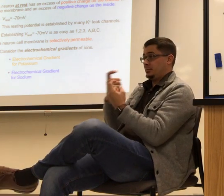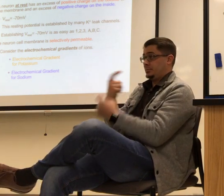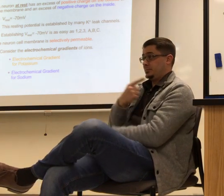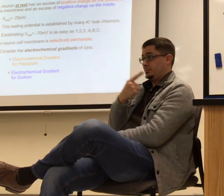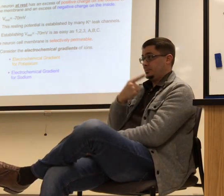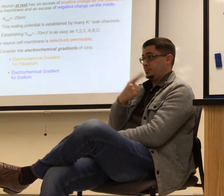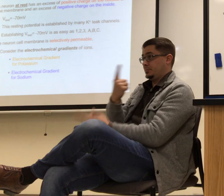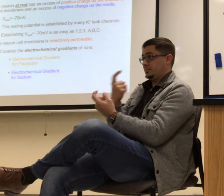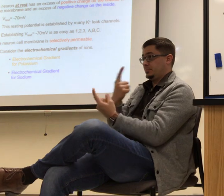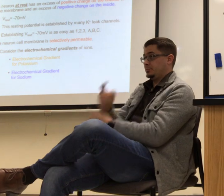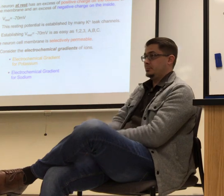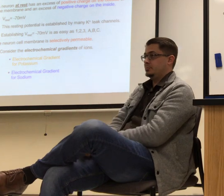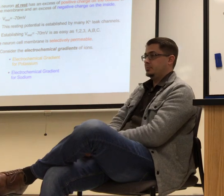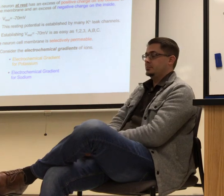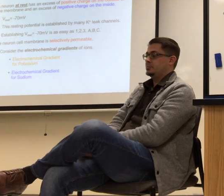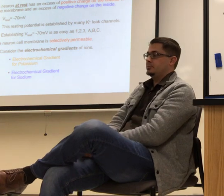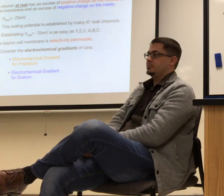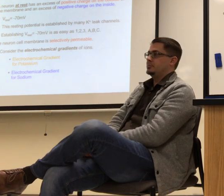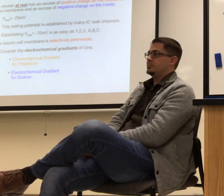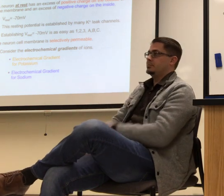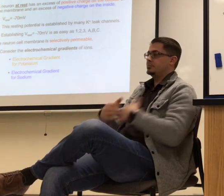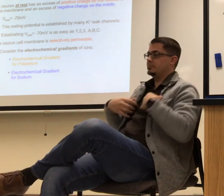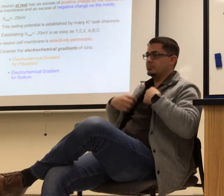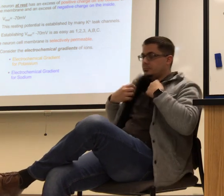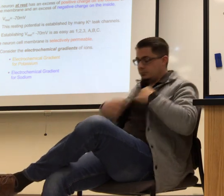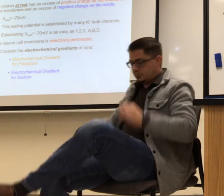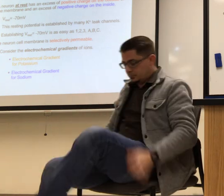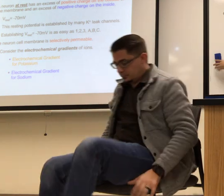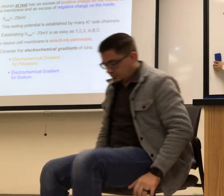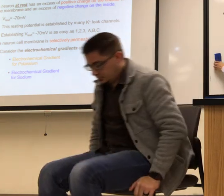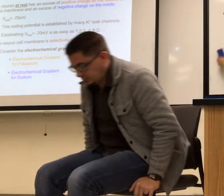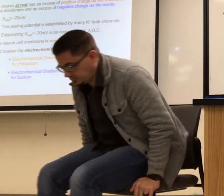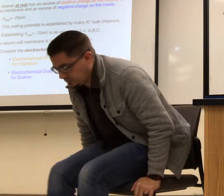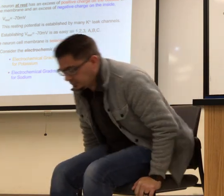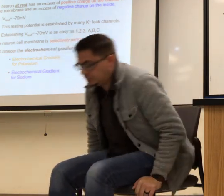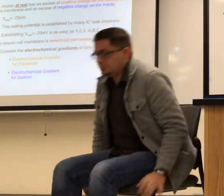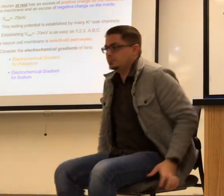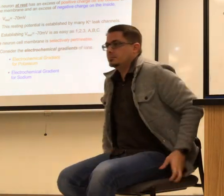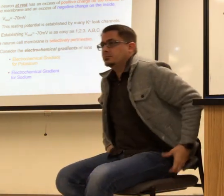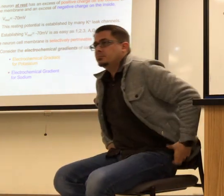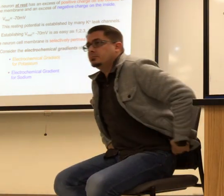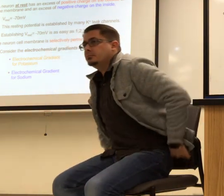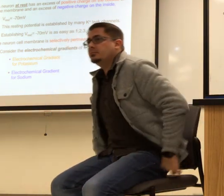Well, good. Let me add to the picture here.